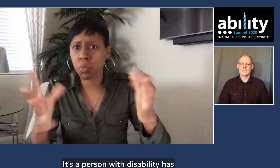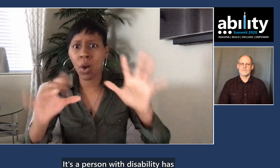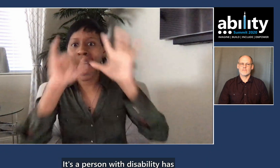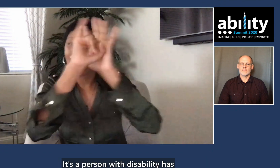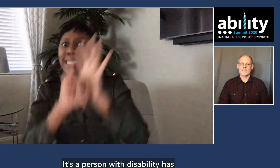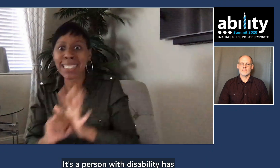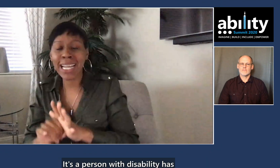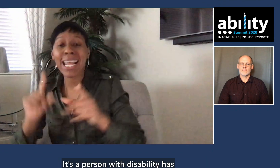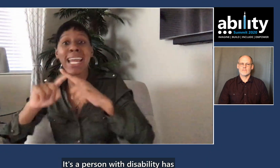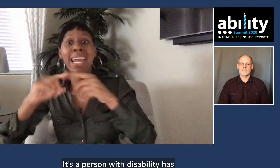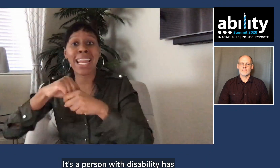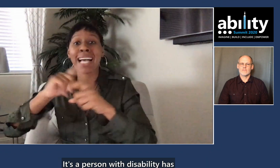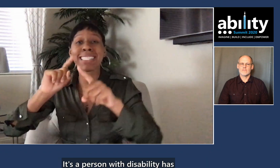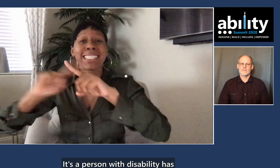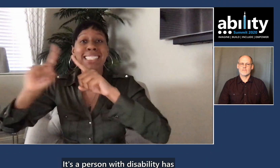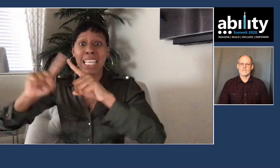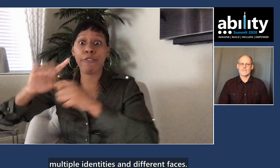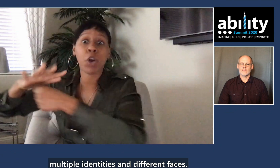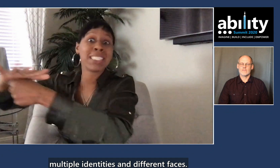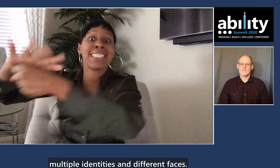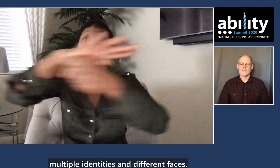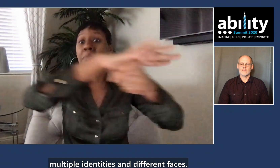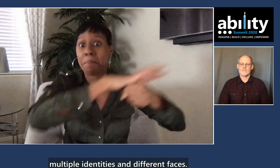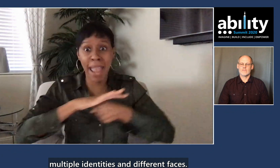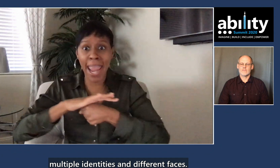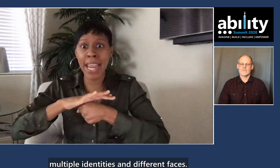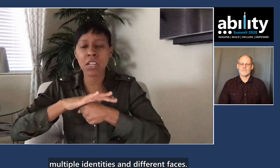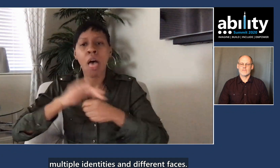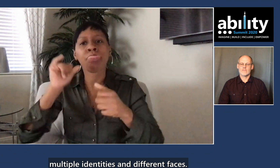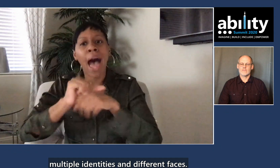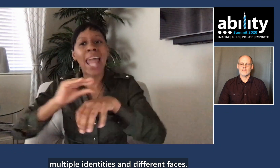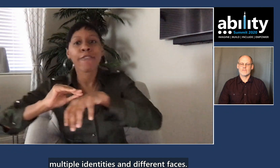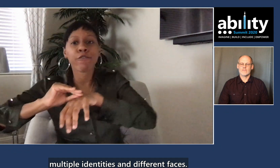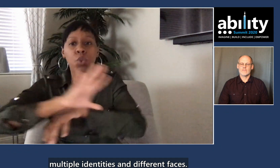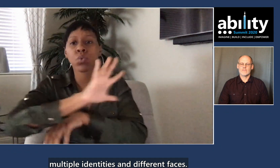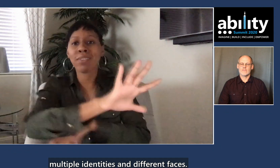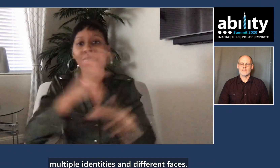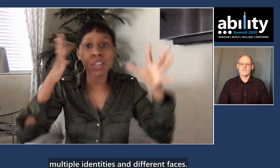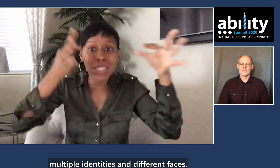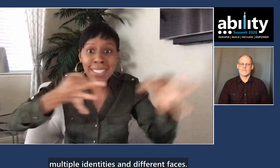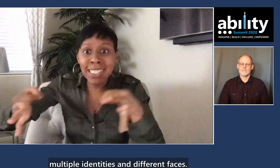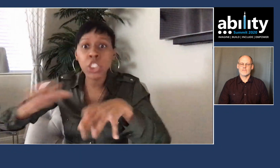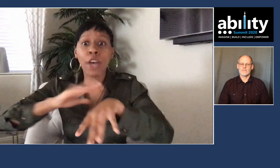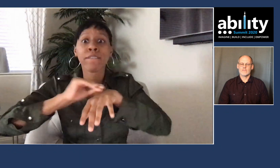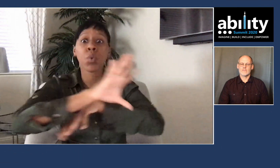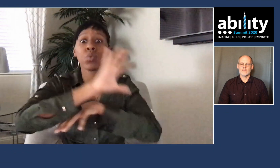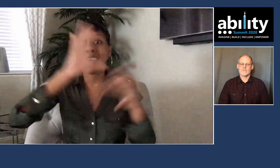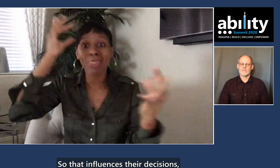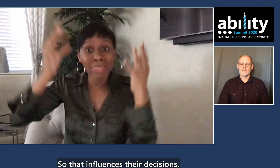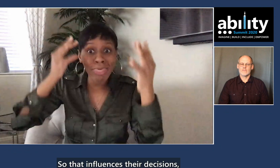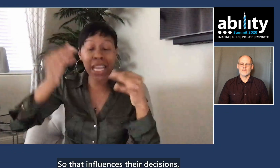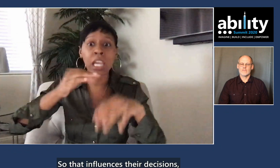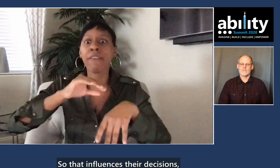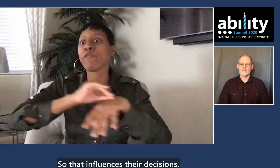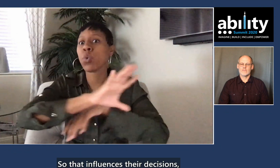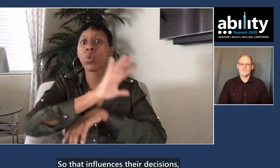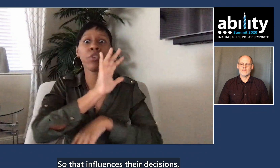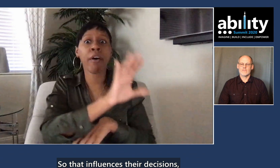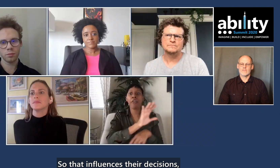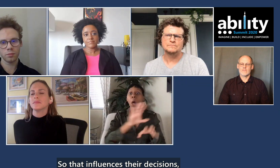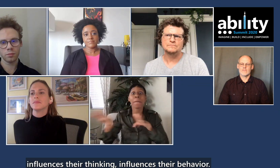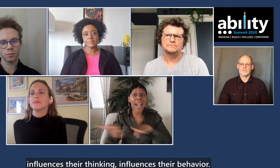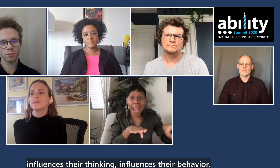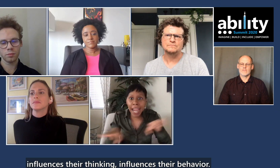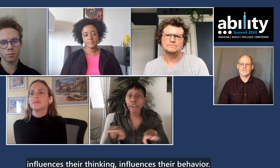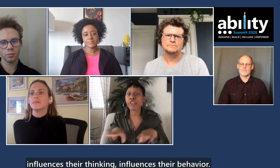has multiple identities in different spaces. So that influences their decisions, influences